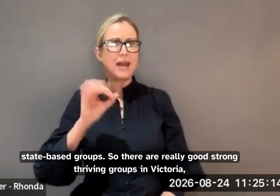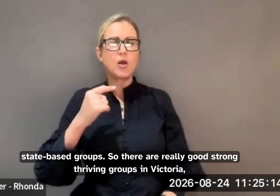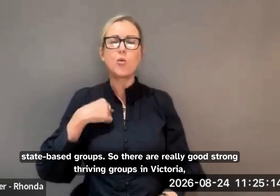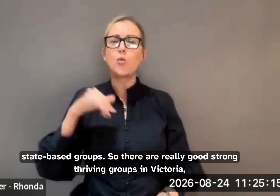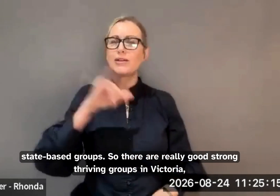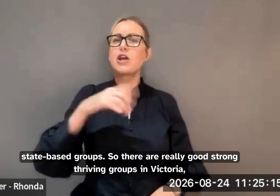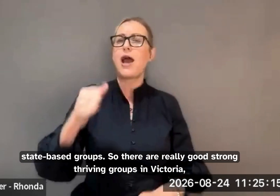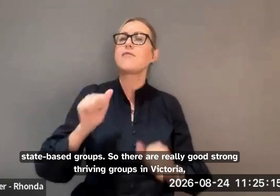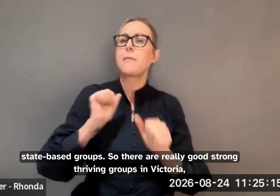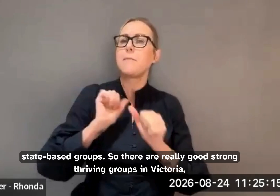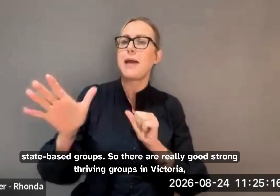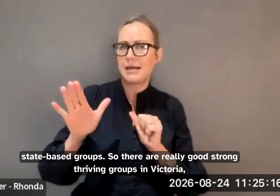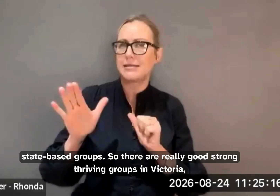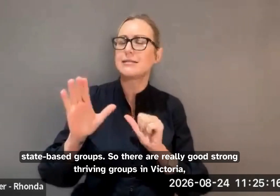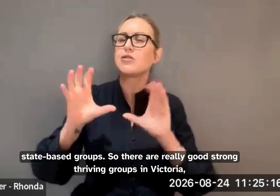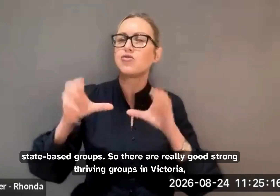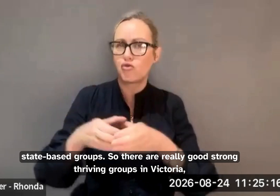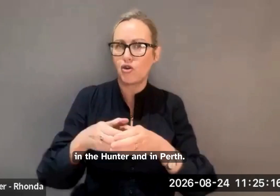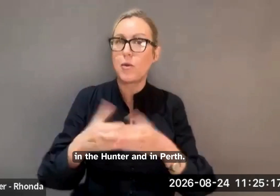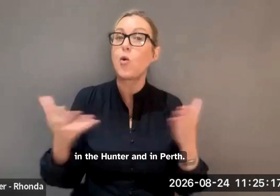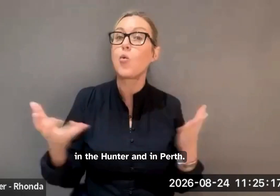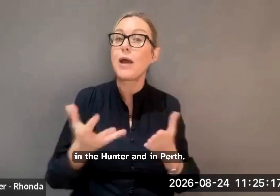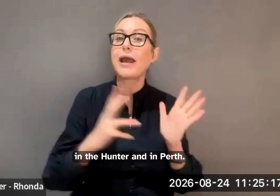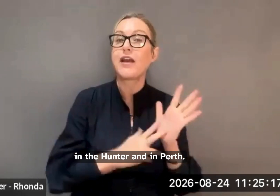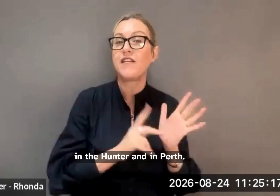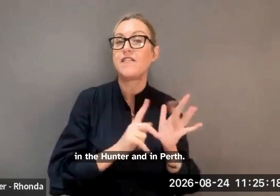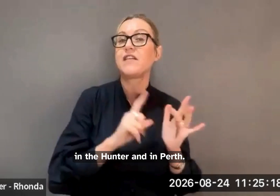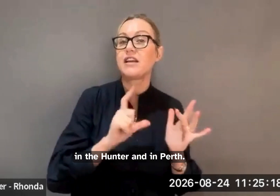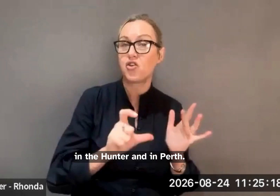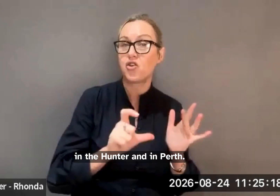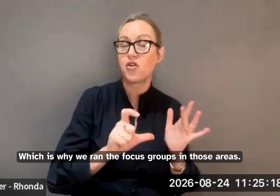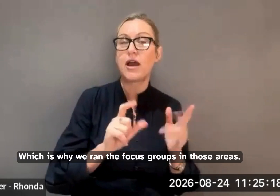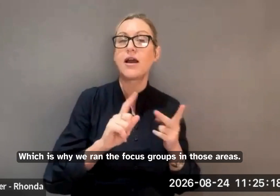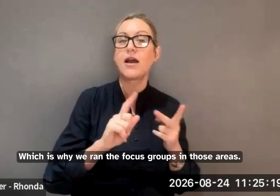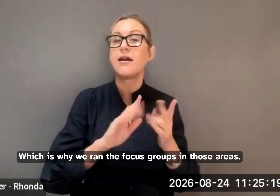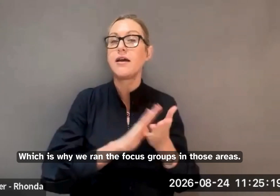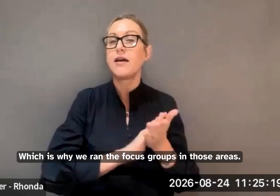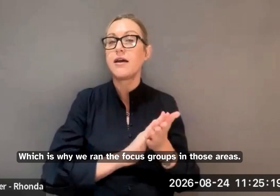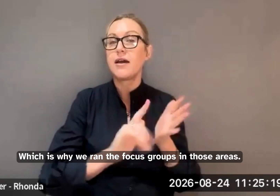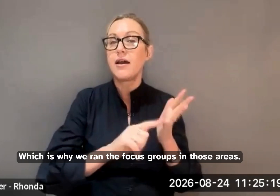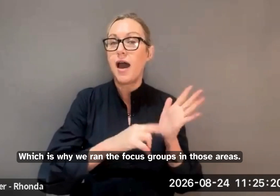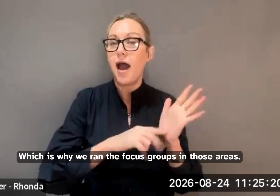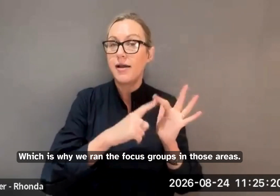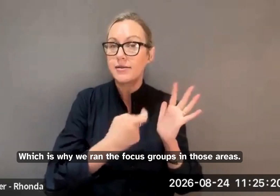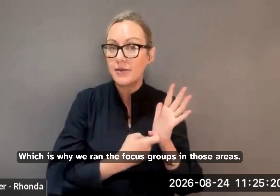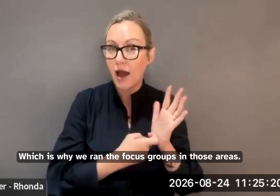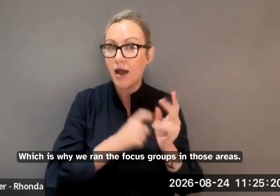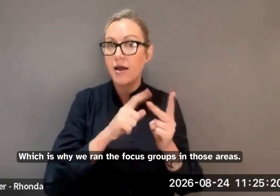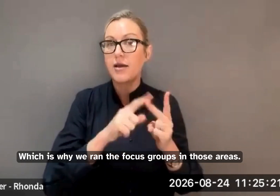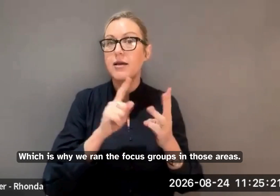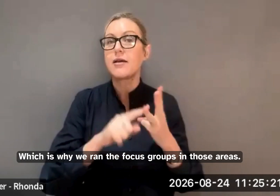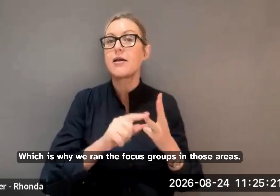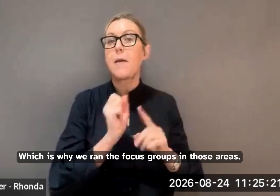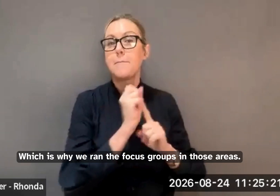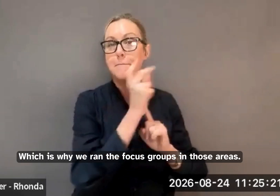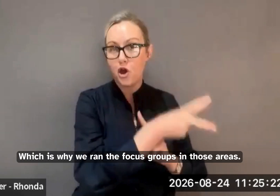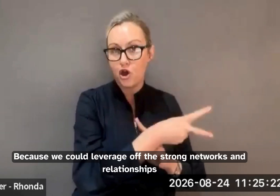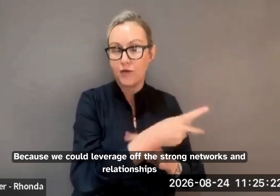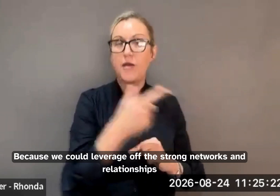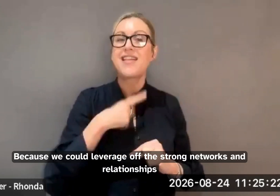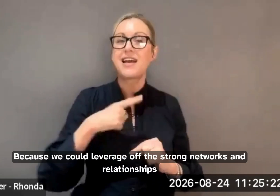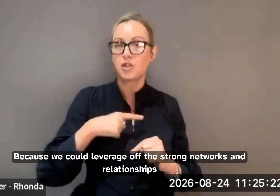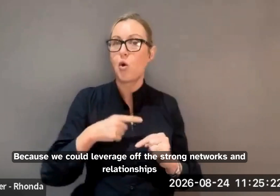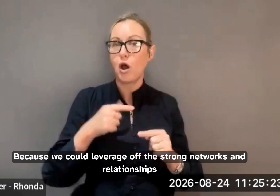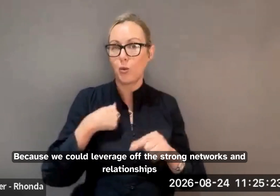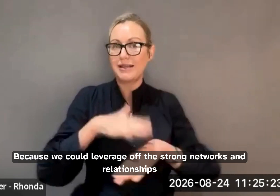really good, strong, thriving groups in Victoria, in the Hunter and in Perth, which is why we ran the focus groups in those